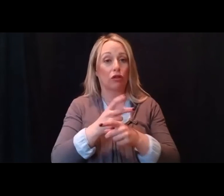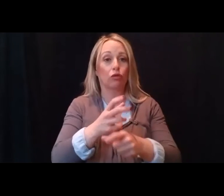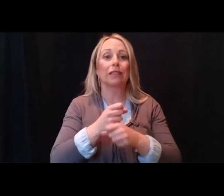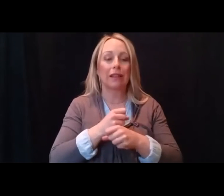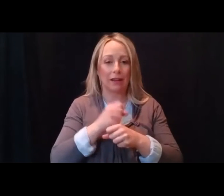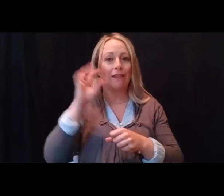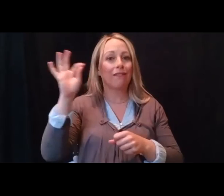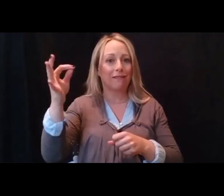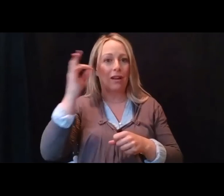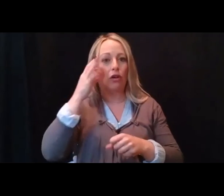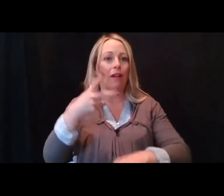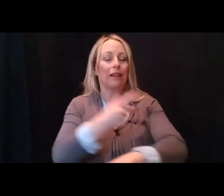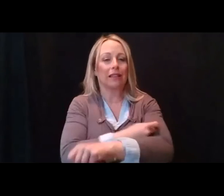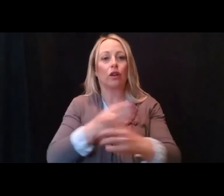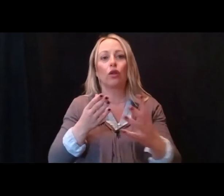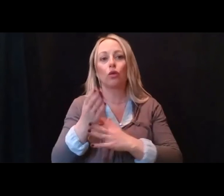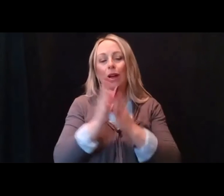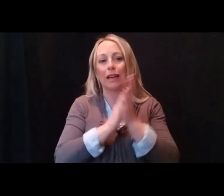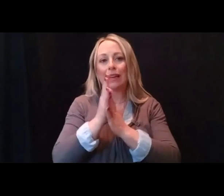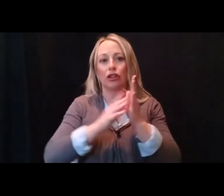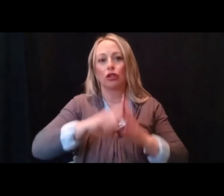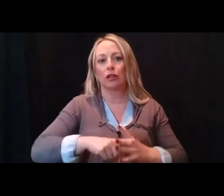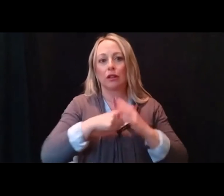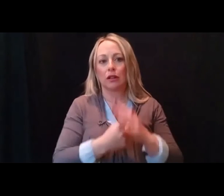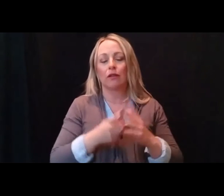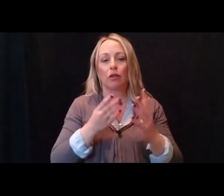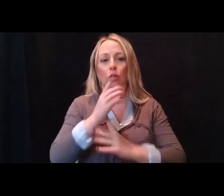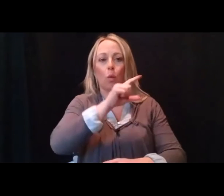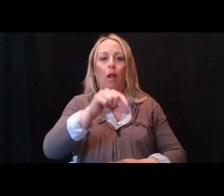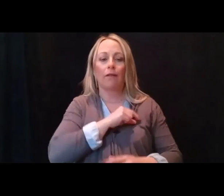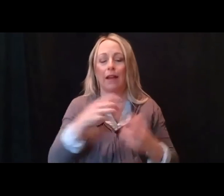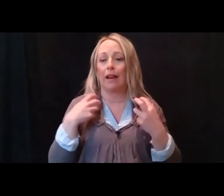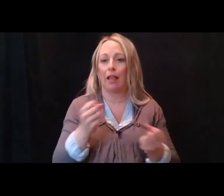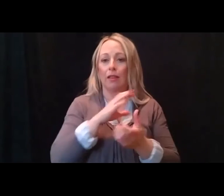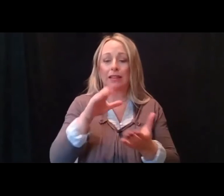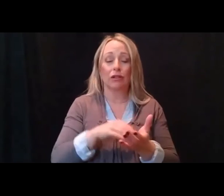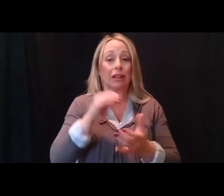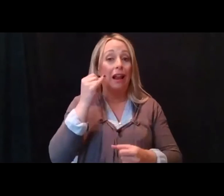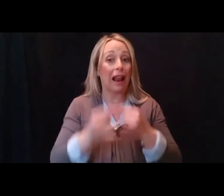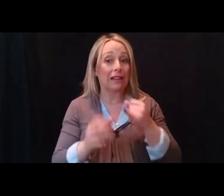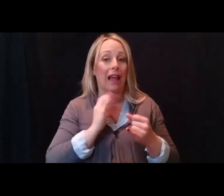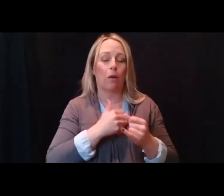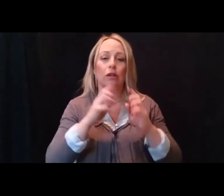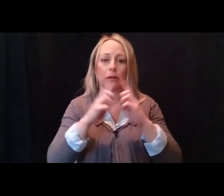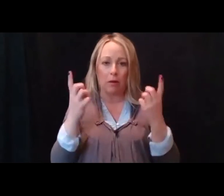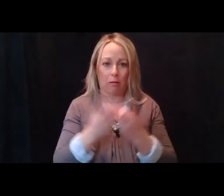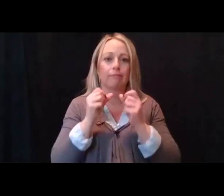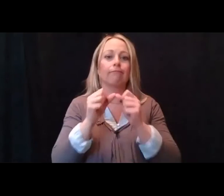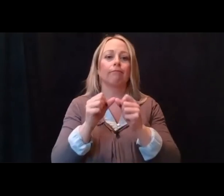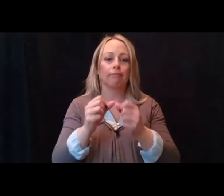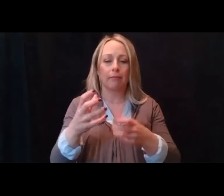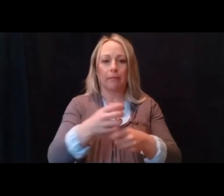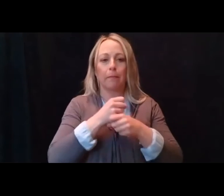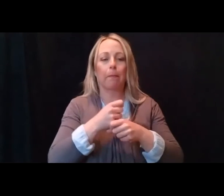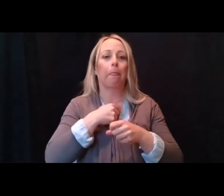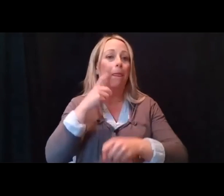vaccine through an initiative for federally qualified health centers. And lastly, Our department continues to receive vaccine from